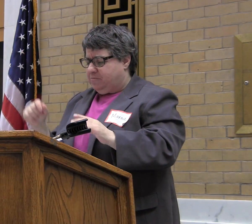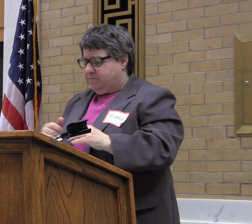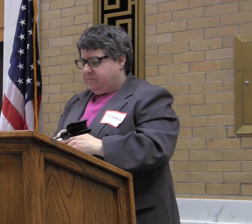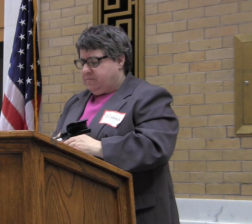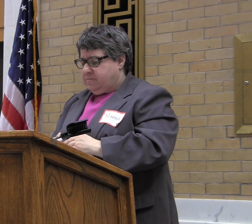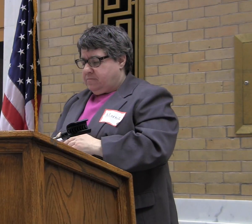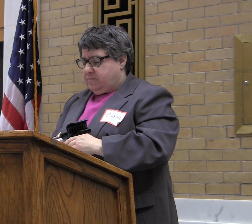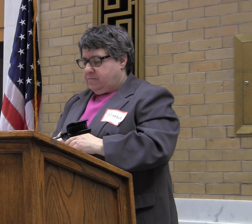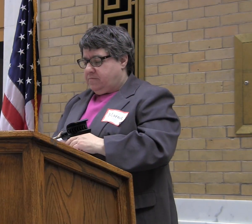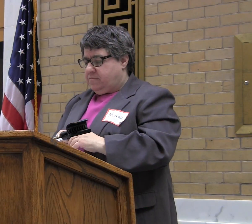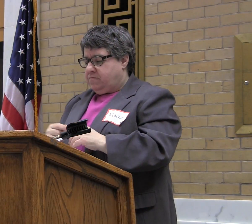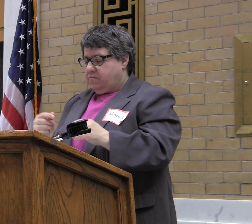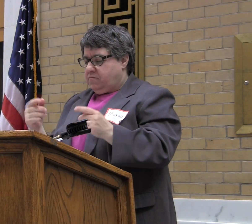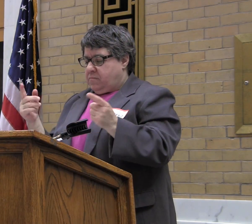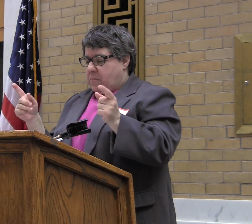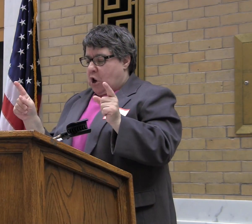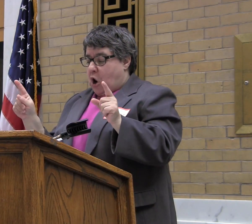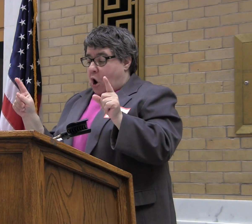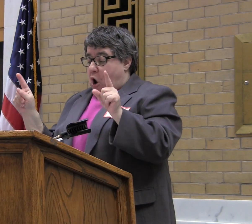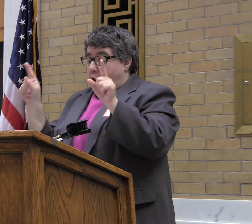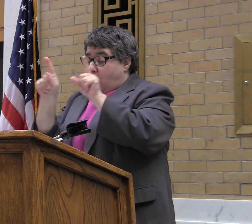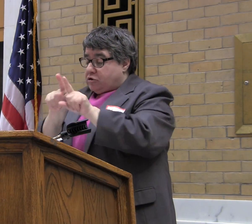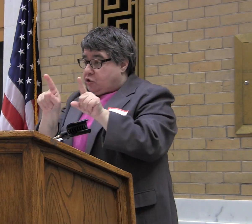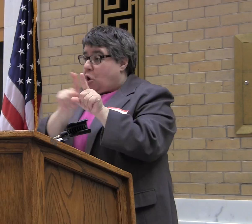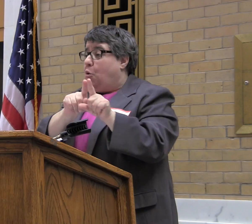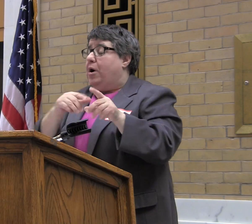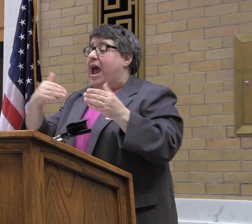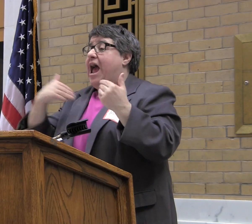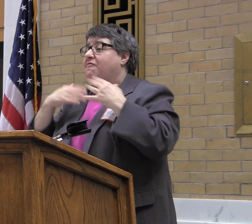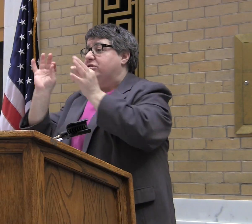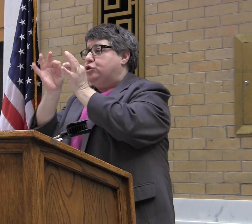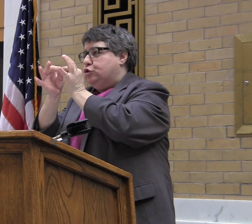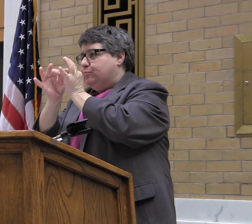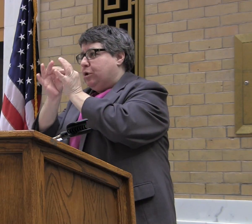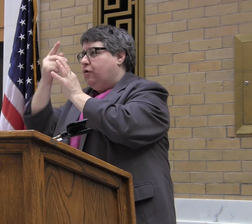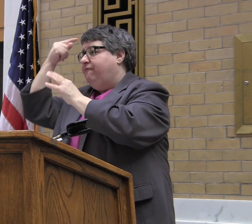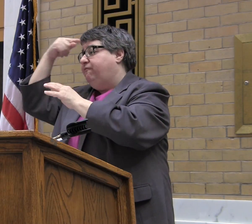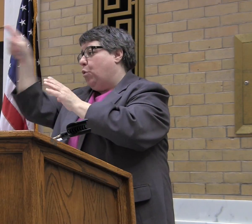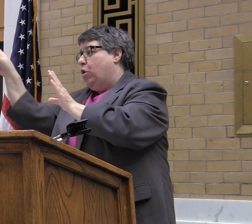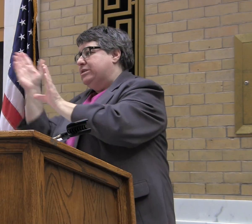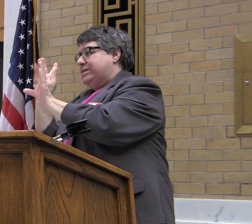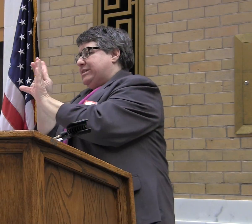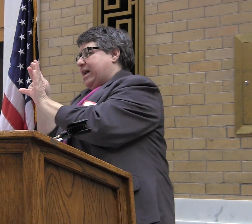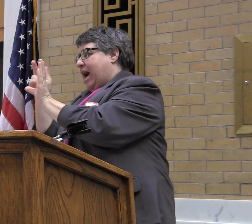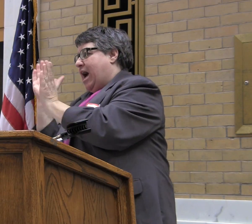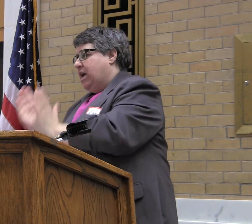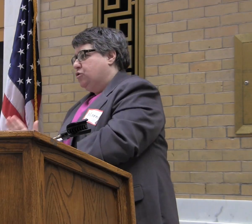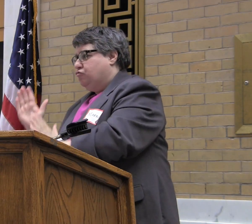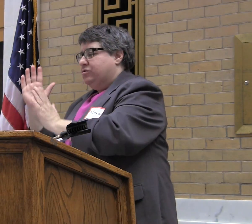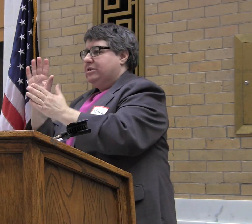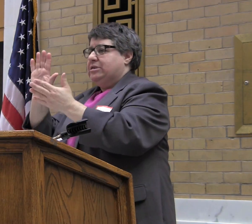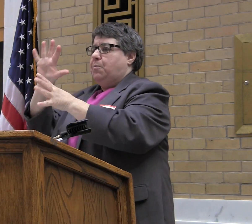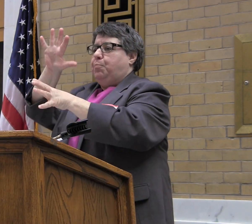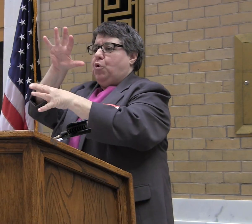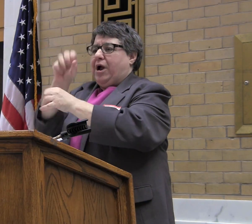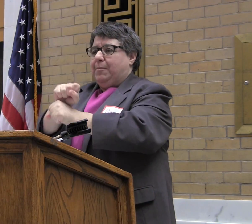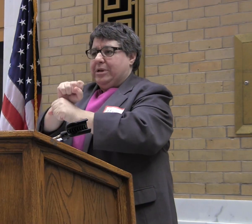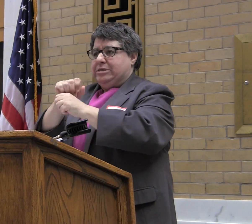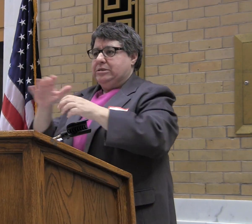deaf or hearing. They still had the ability to communicate with us in American Sign Language. And then we also get